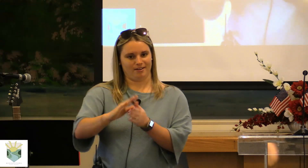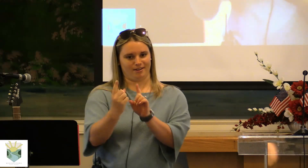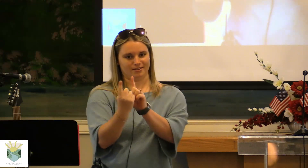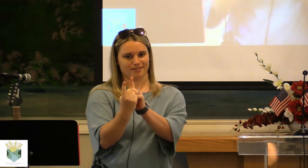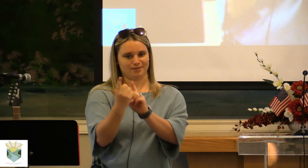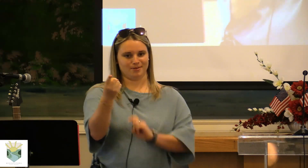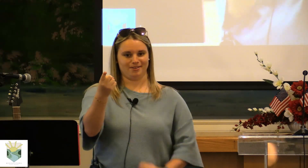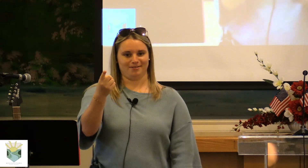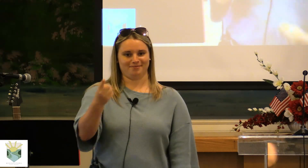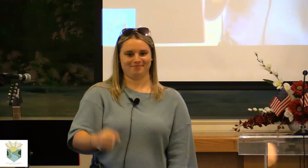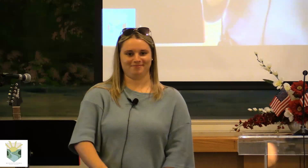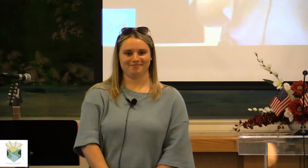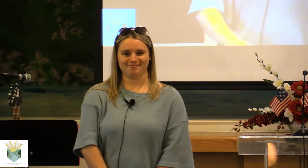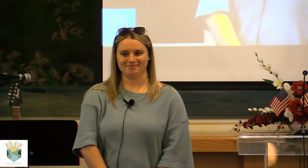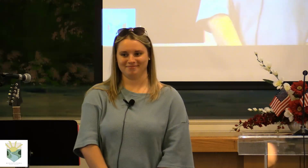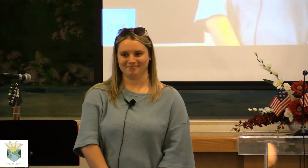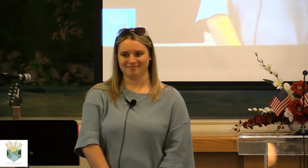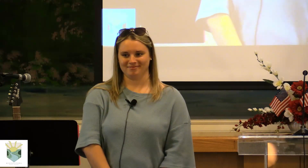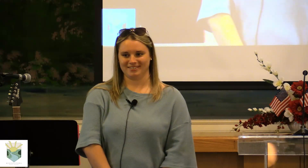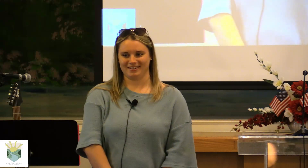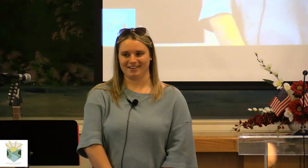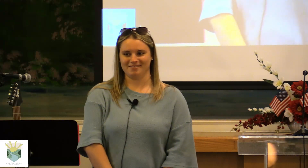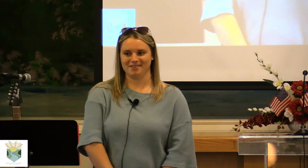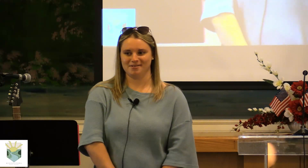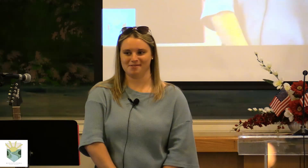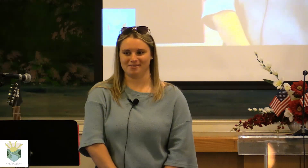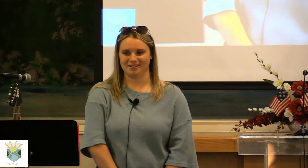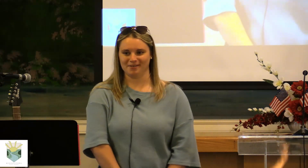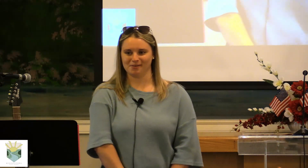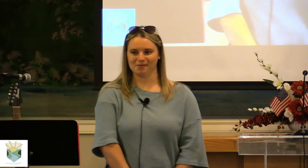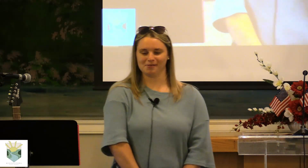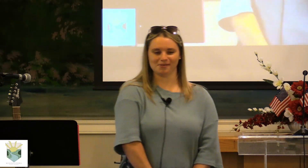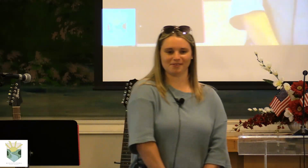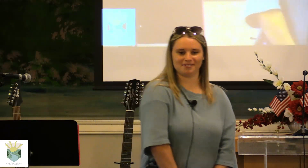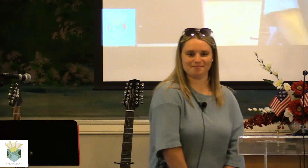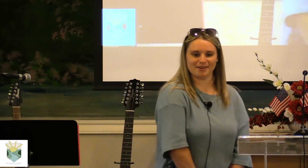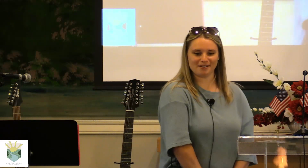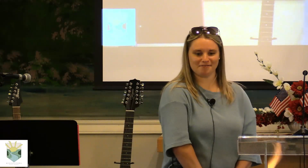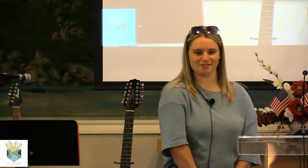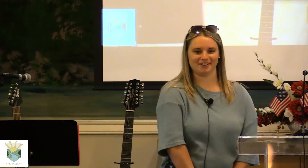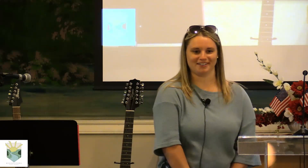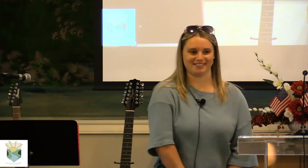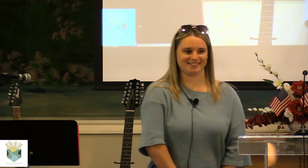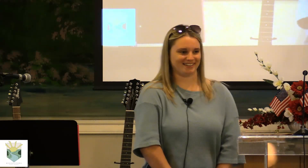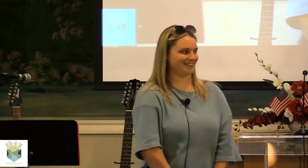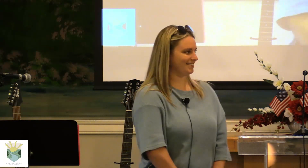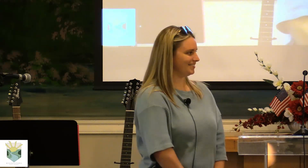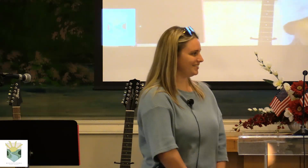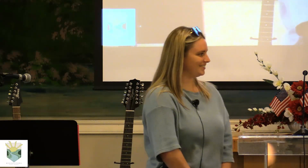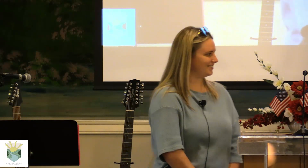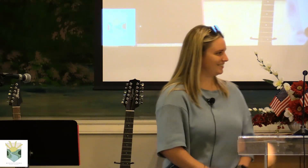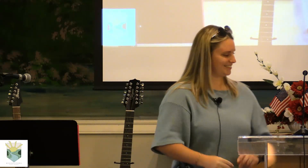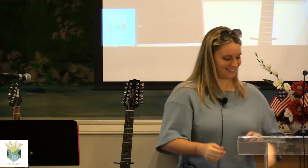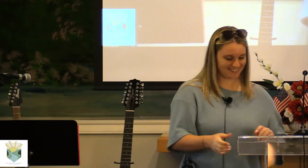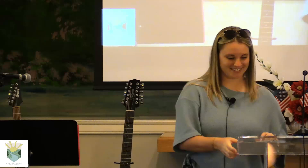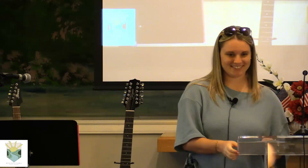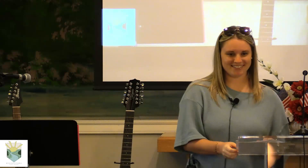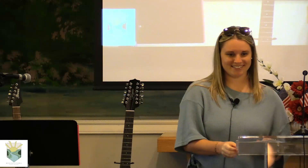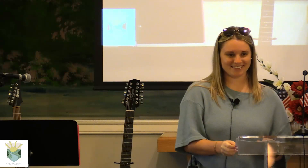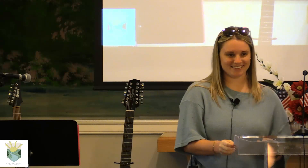Nice to meet you. So now you know a whole big phrase in sign language. Yeah. And like we said